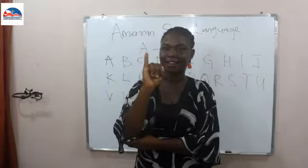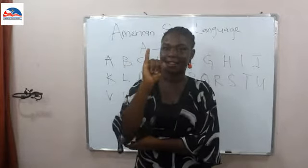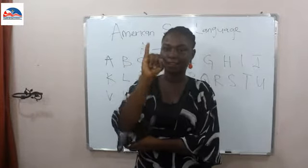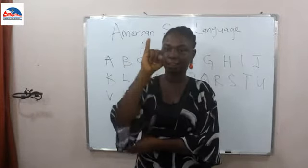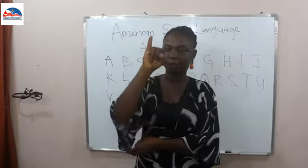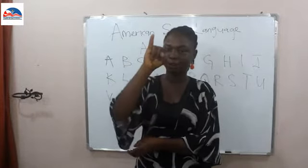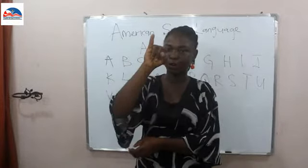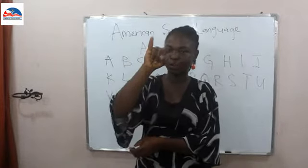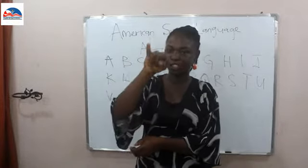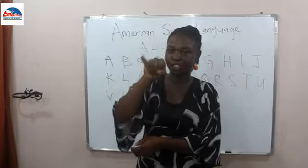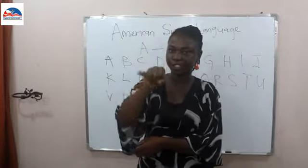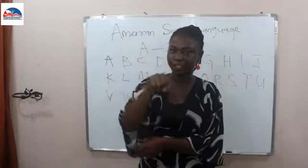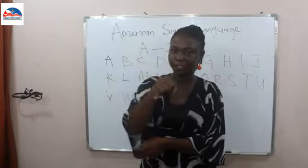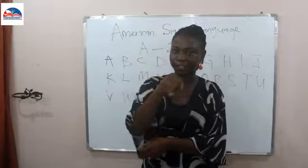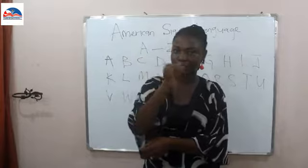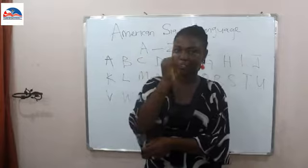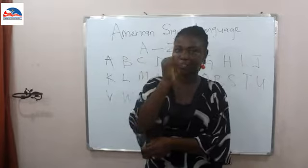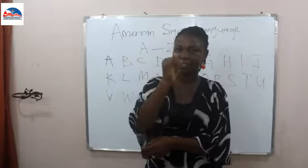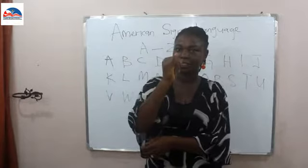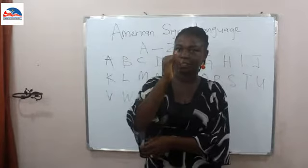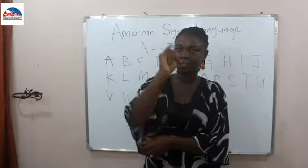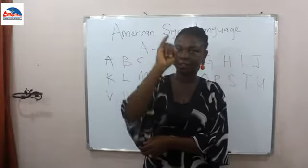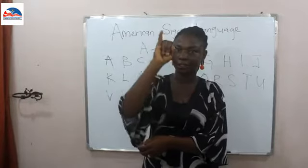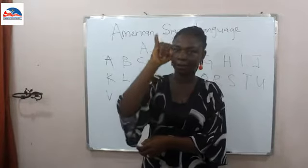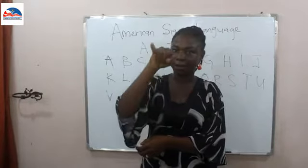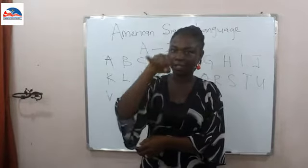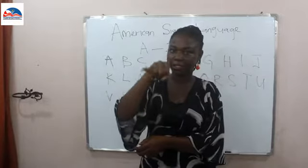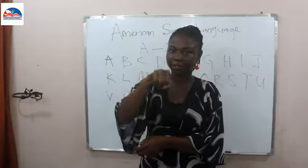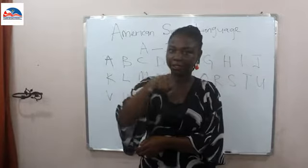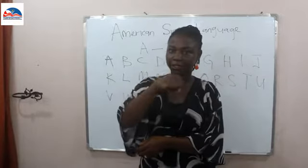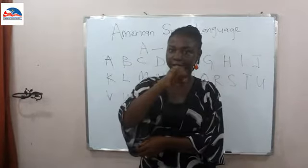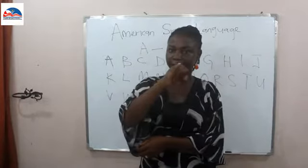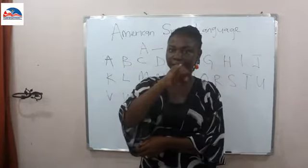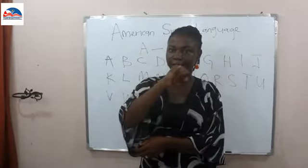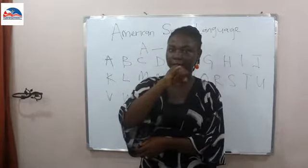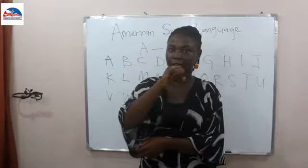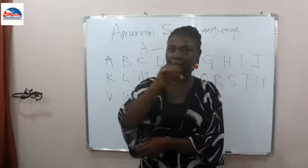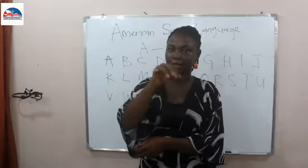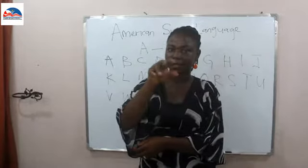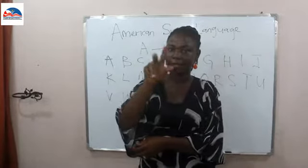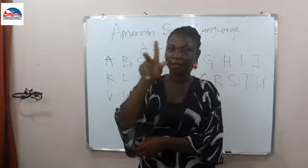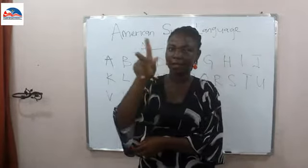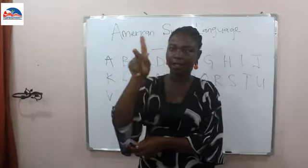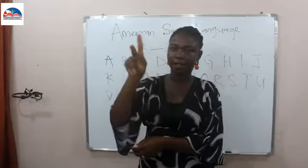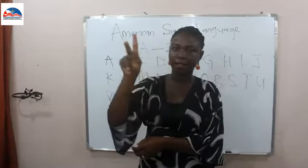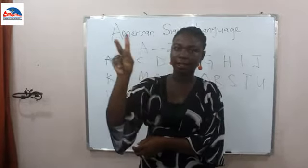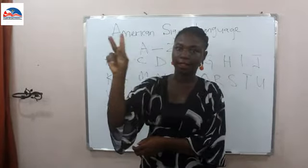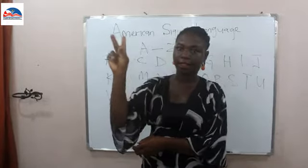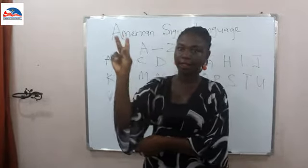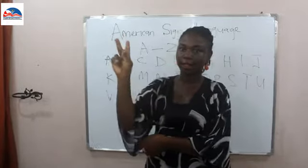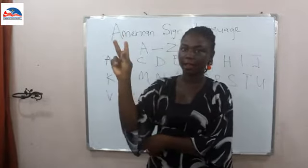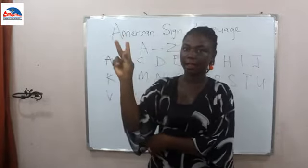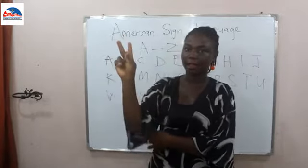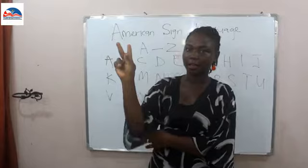This is, you draw your J, your normal J. J. And this is K.